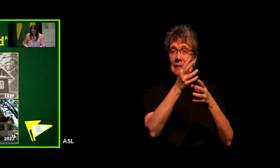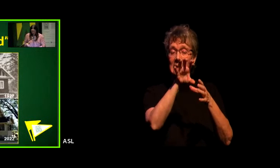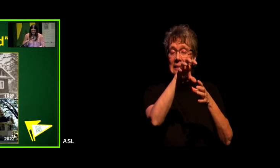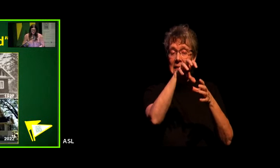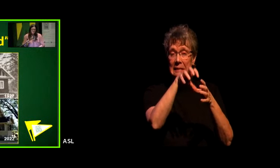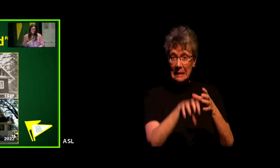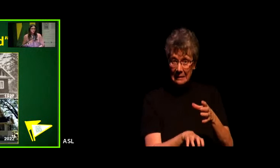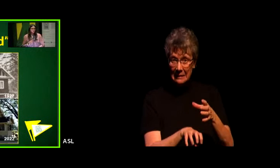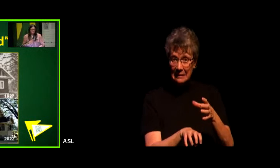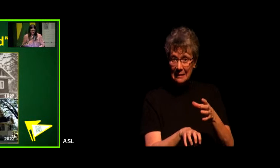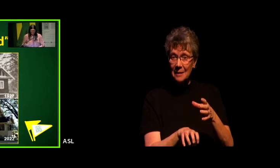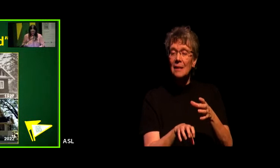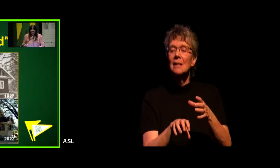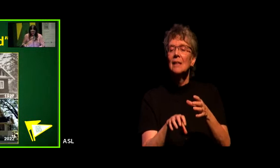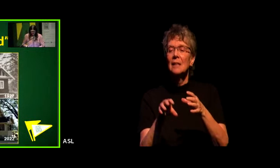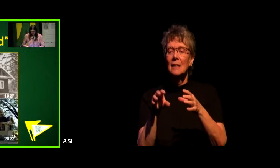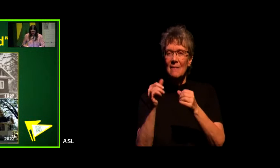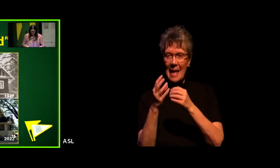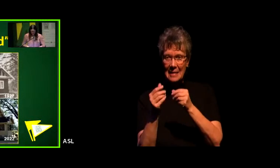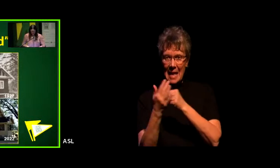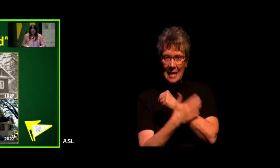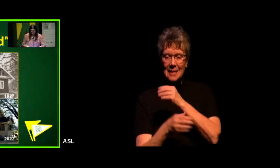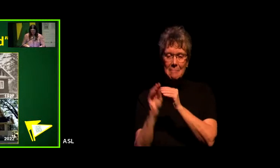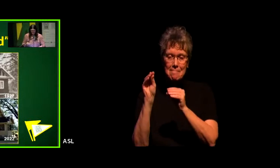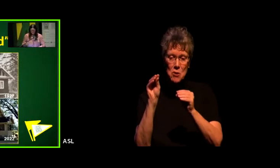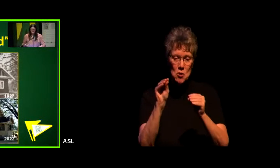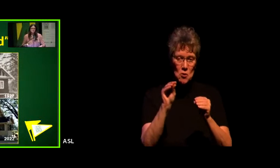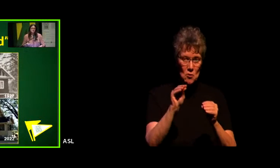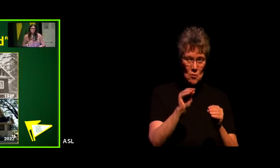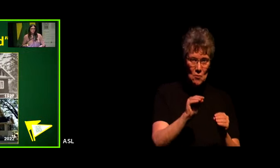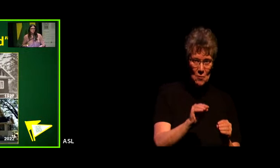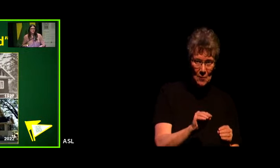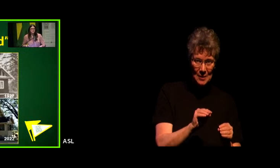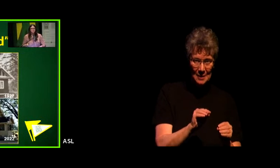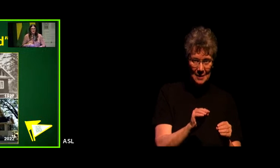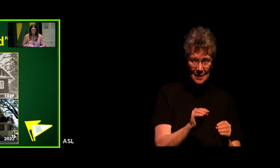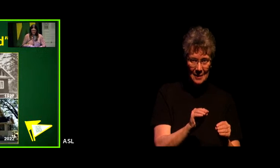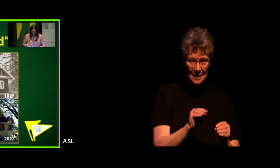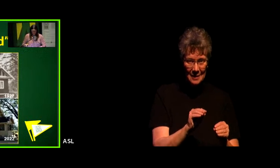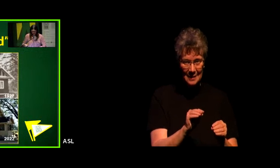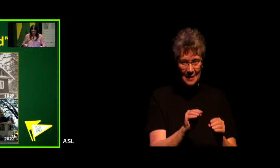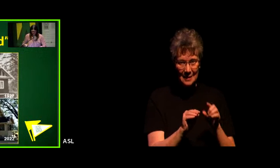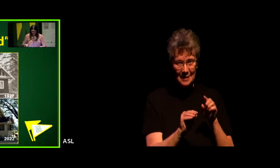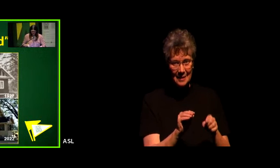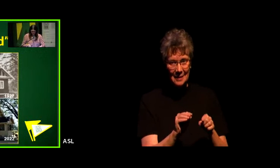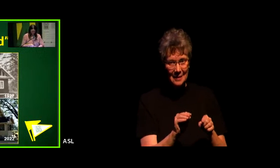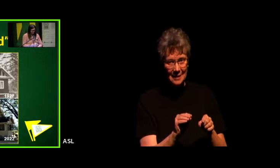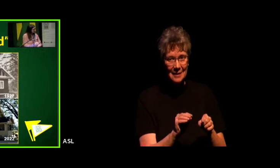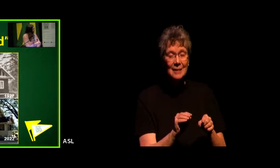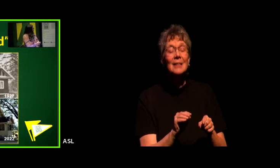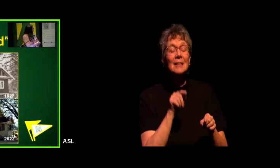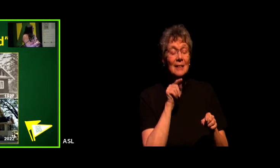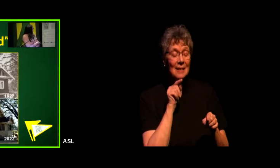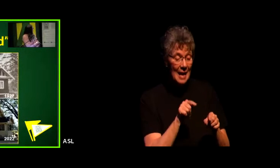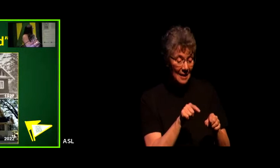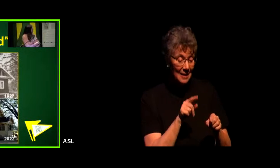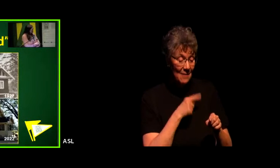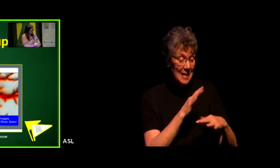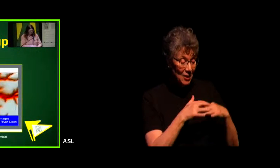12 recontextualized Snuneymuxw's history so that they became descendants of the root races who inhabited that lost land.